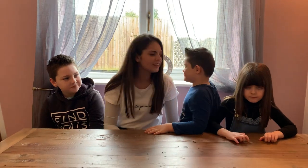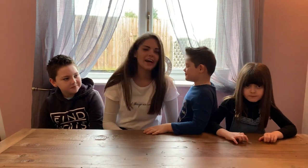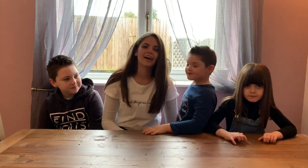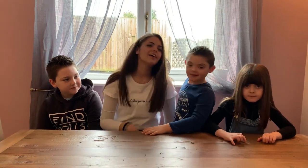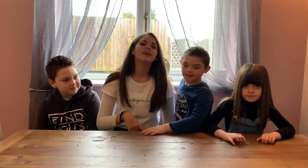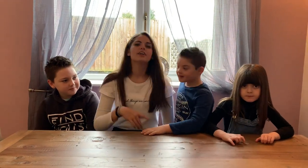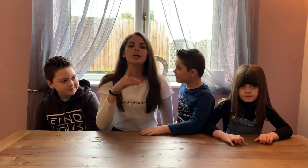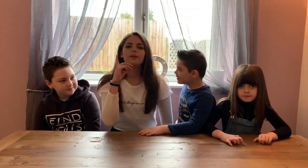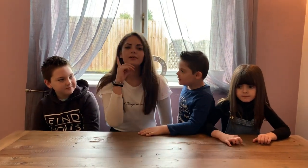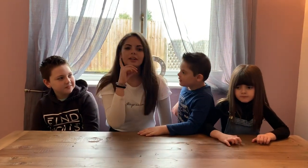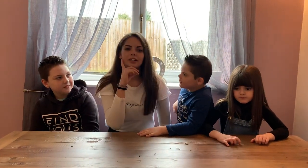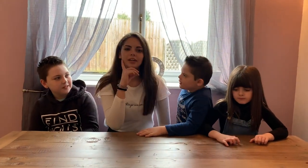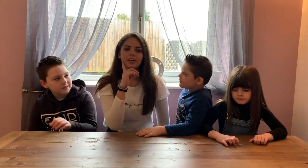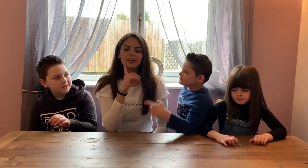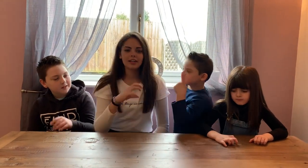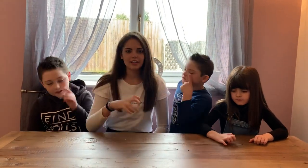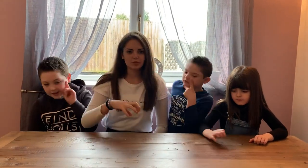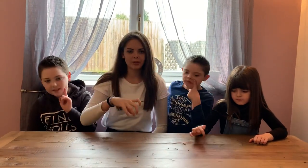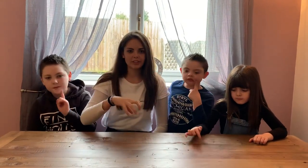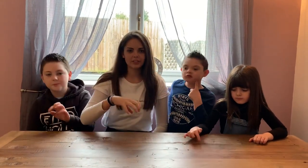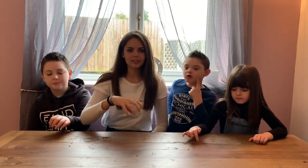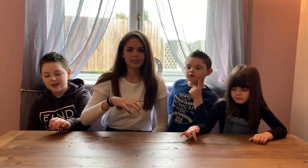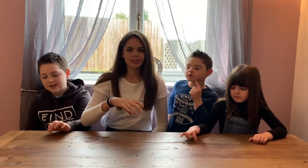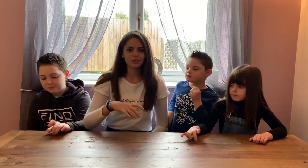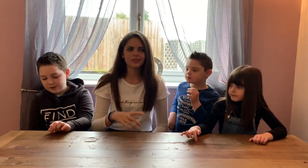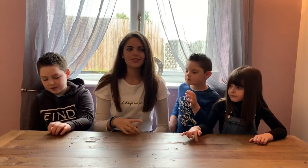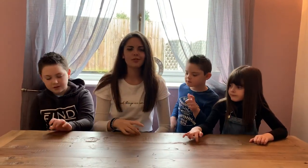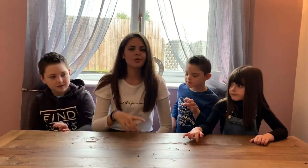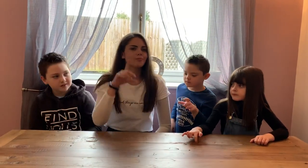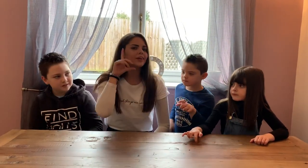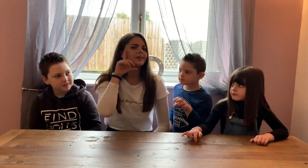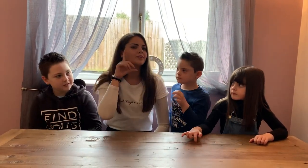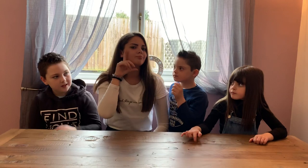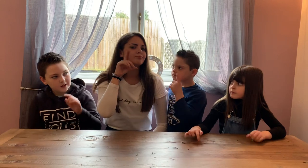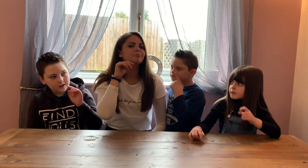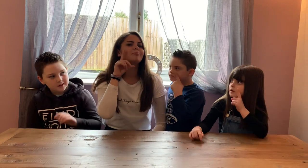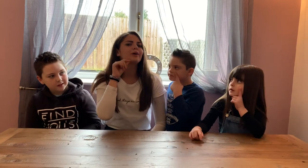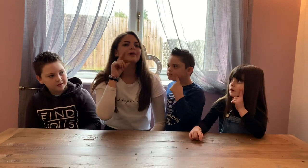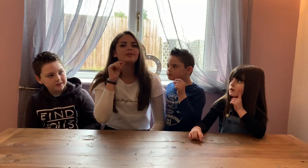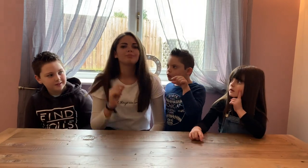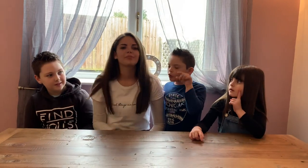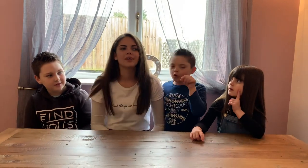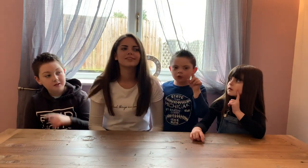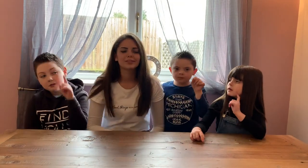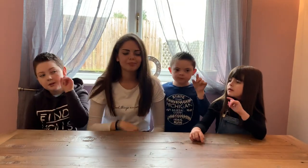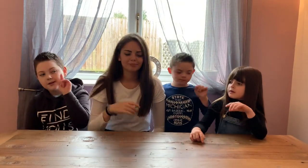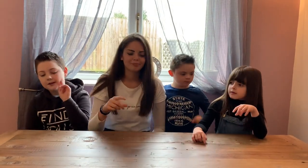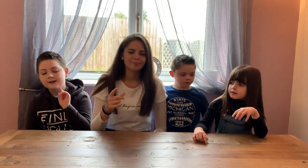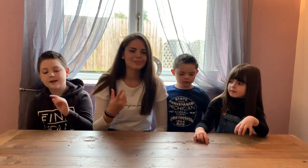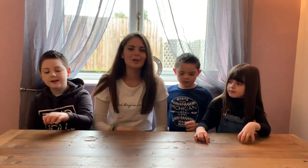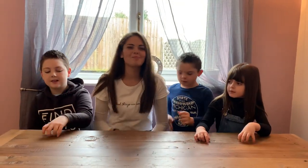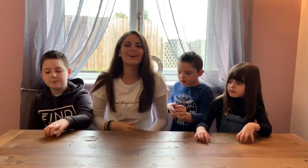Yeah. So, ladybird. So it definitely wouldn't be bird. Bird. Not